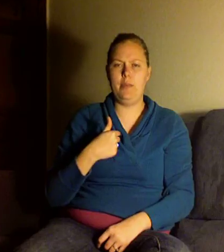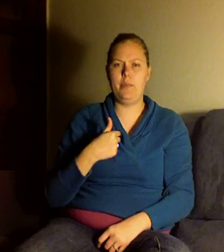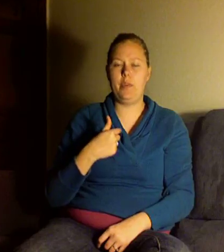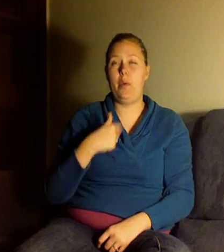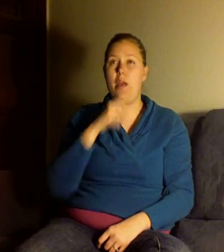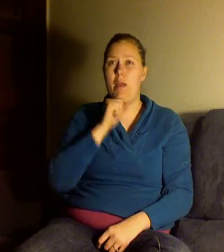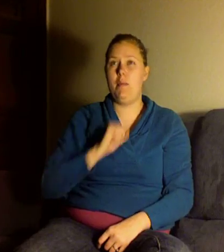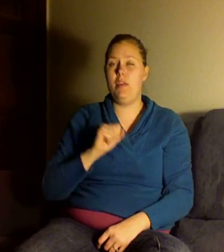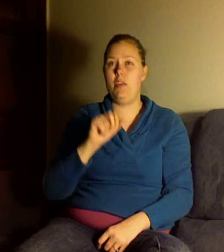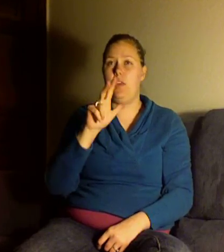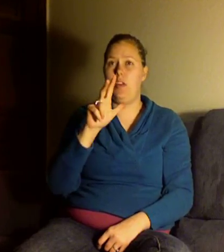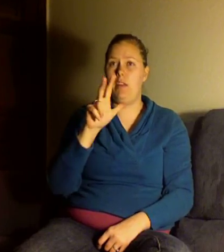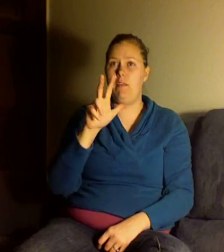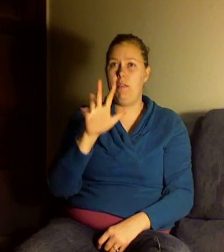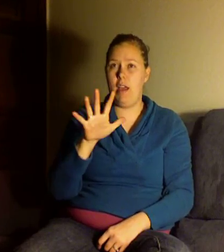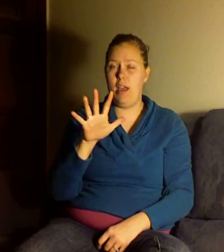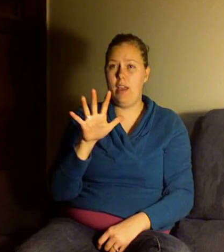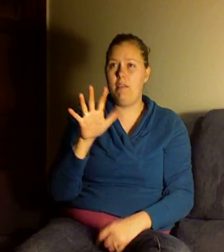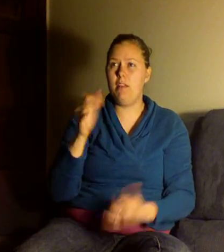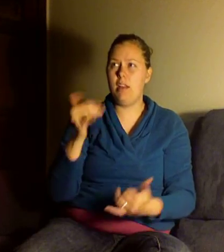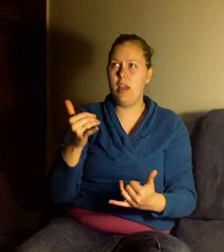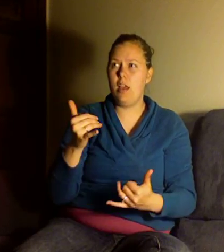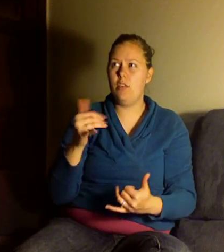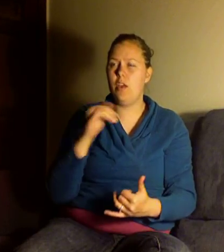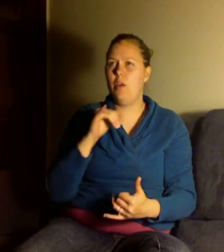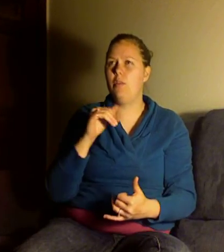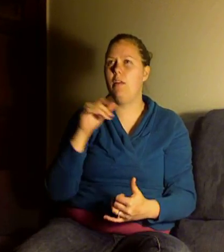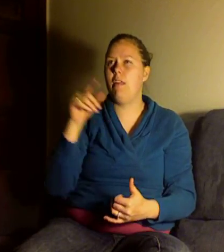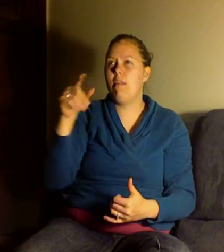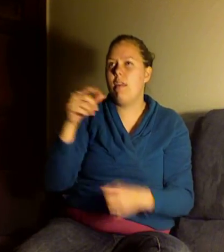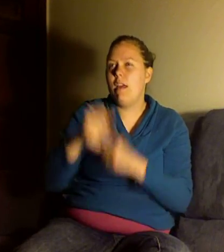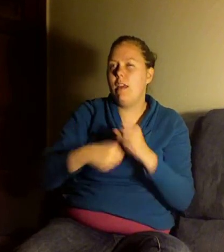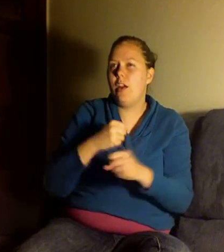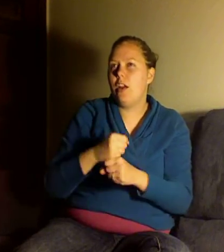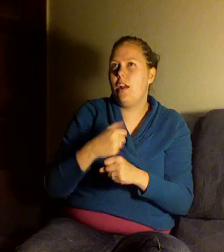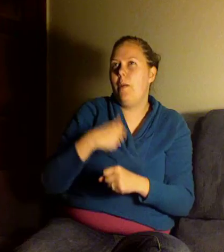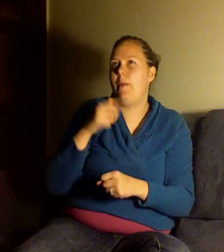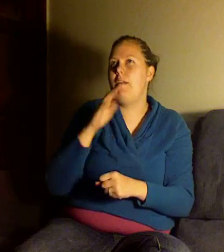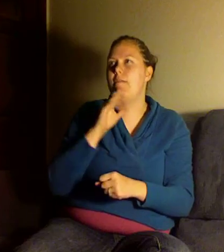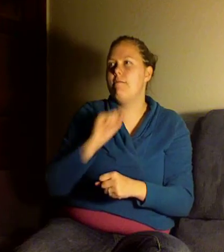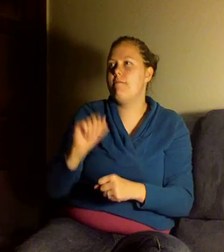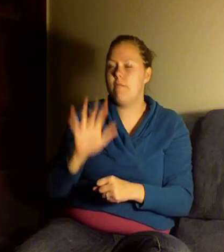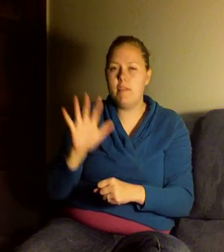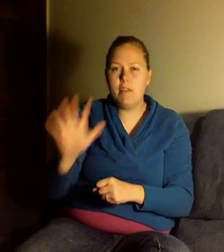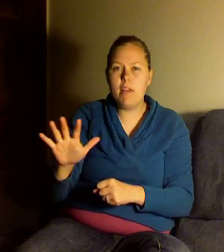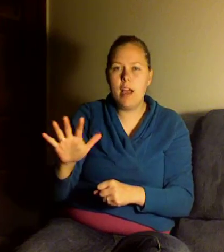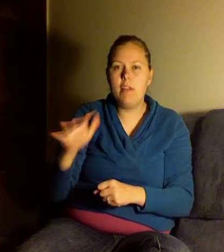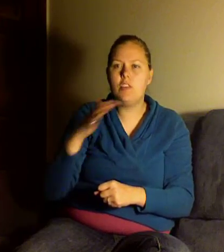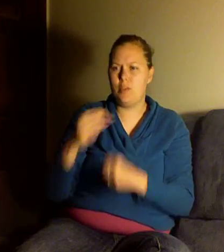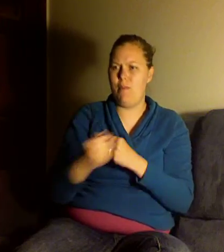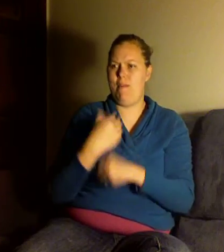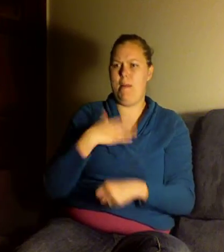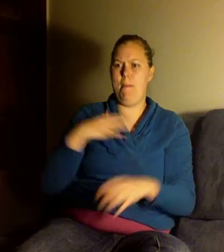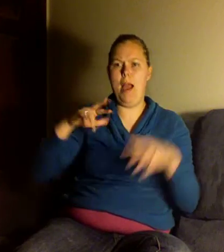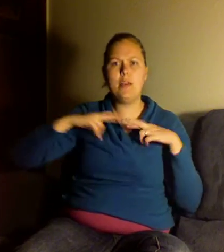2011, so in 2031 I'll be 55. So this will essentially affect my retirement. By the time I retire in, I